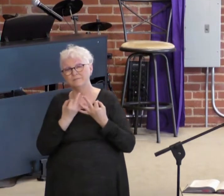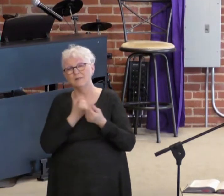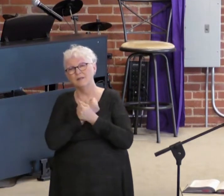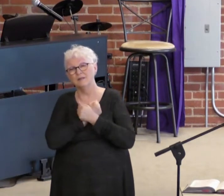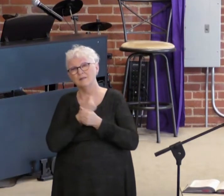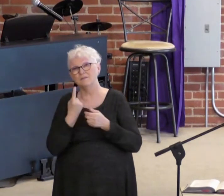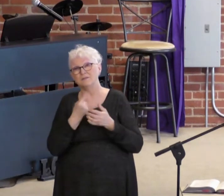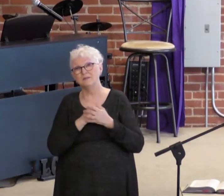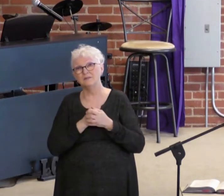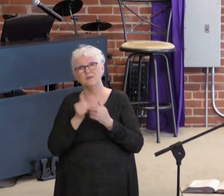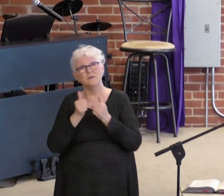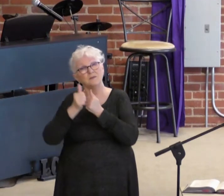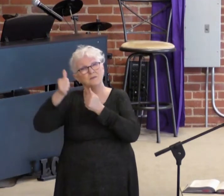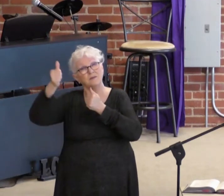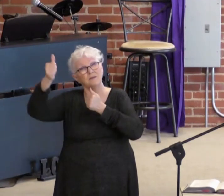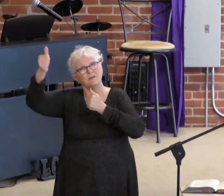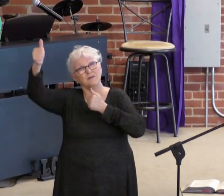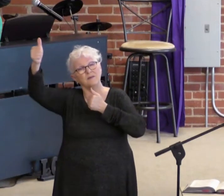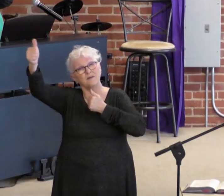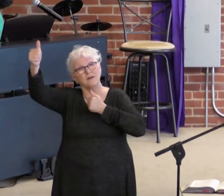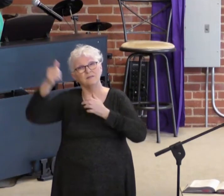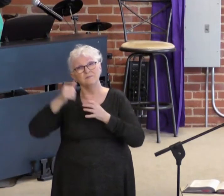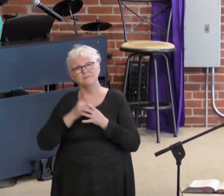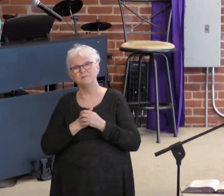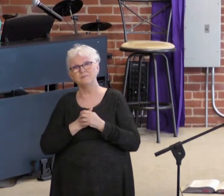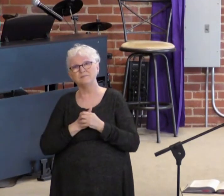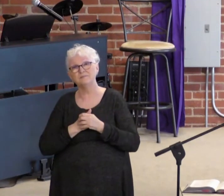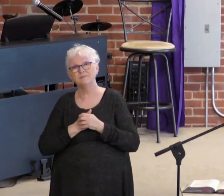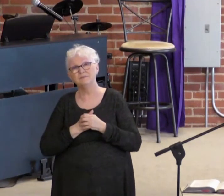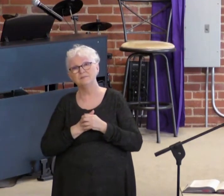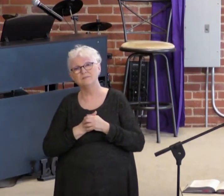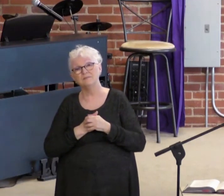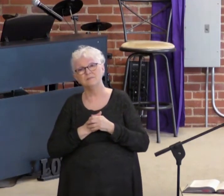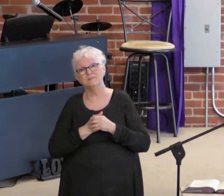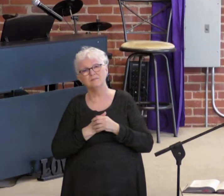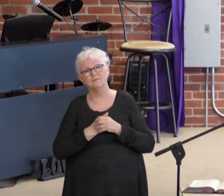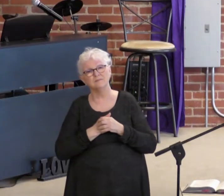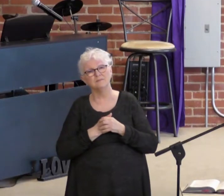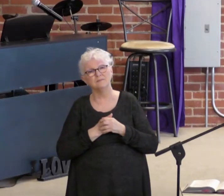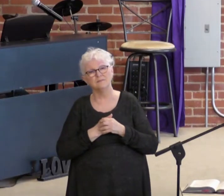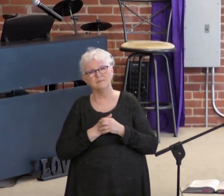who are far away in the far country.